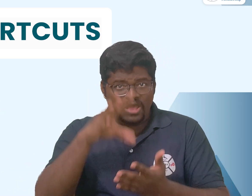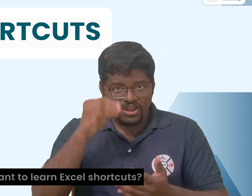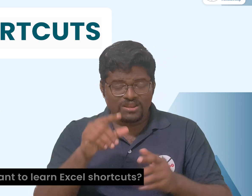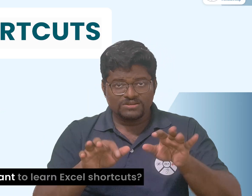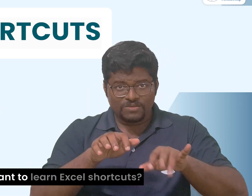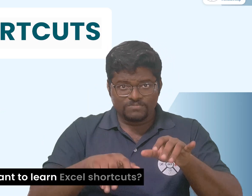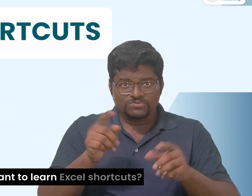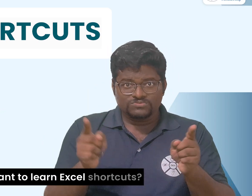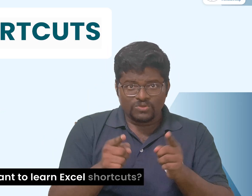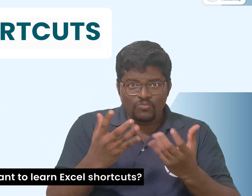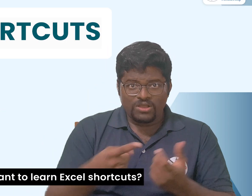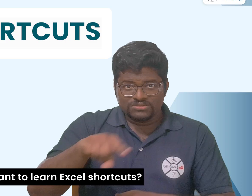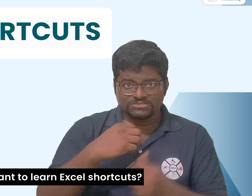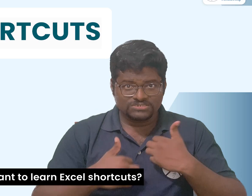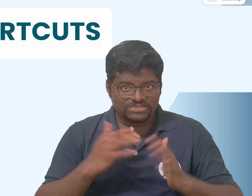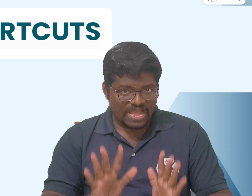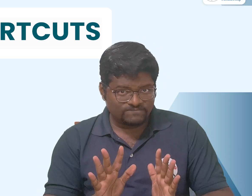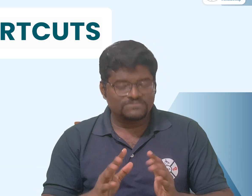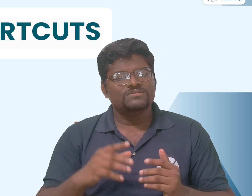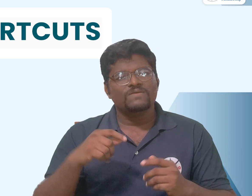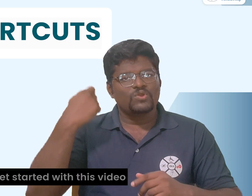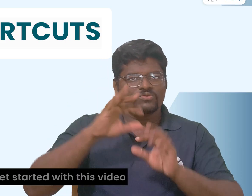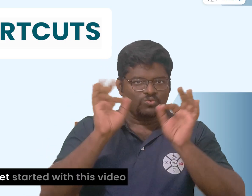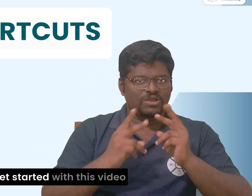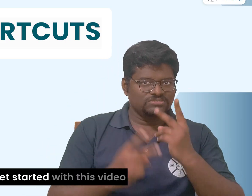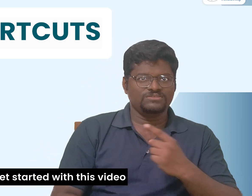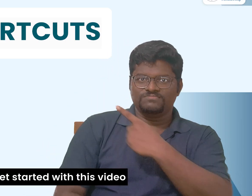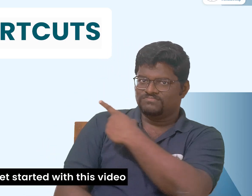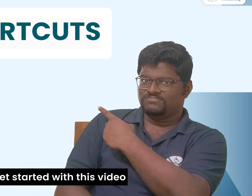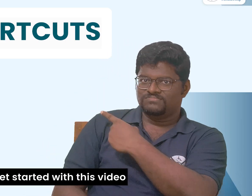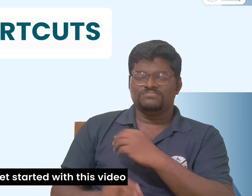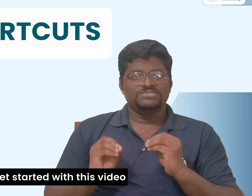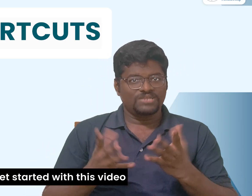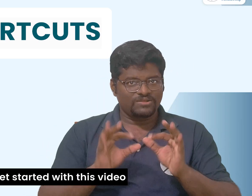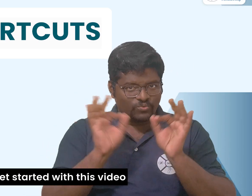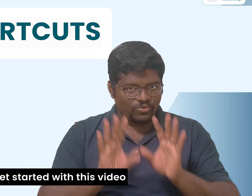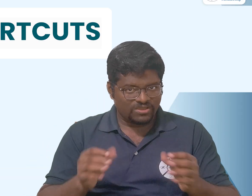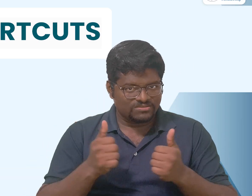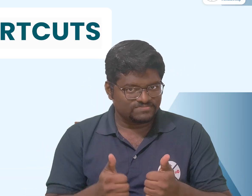Do you want to learn Excel shortcuts? Let's get started with this video.